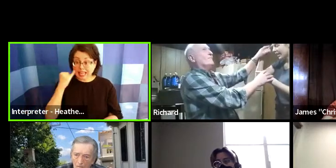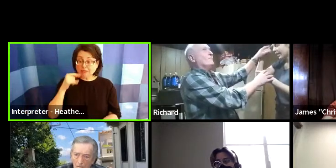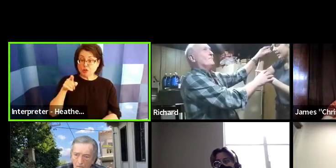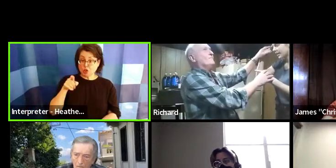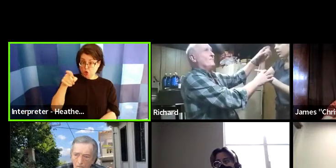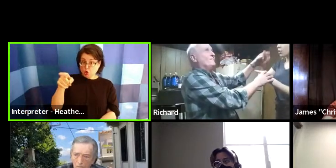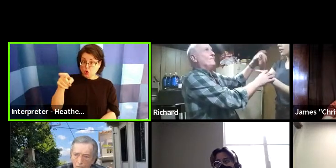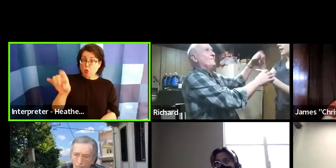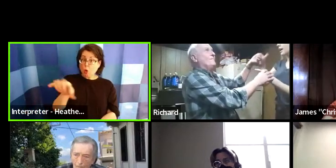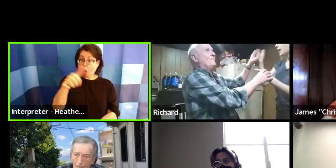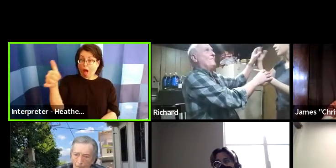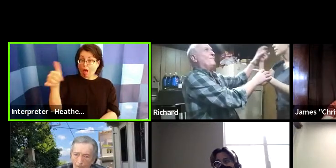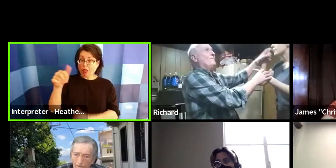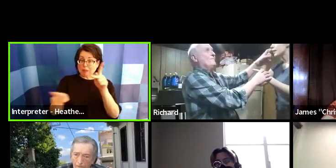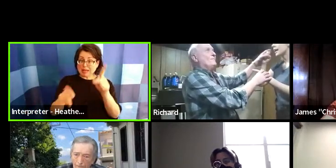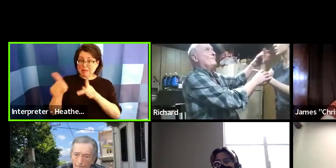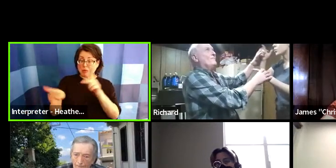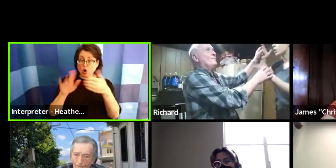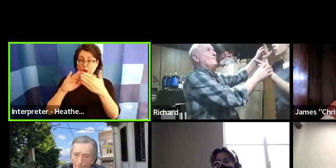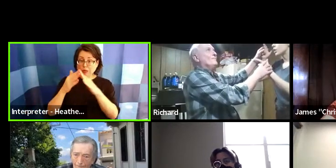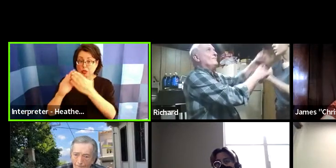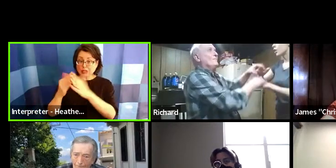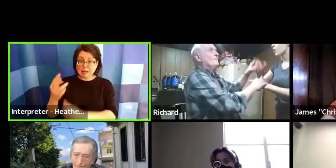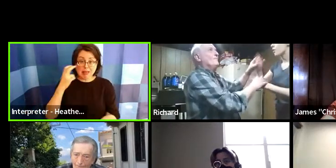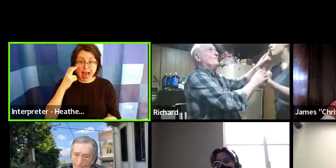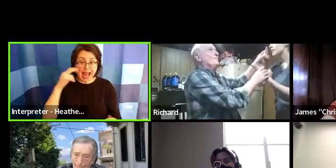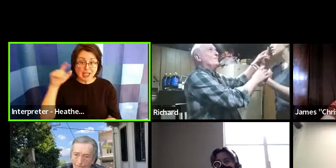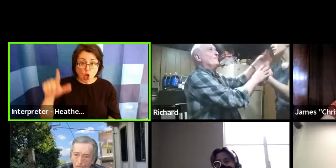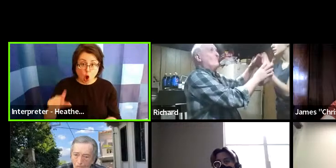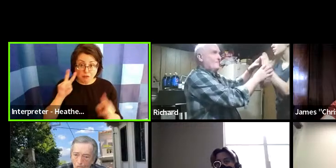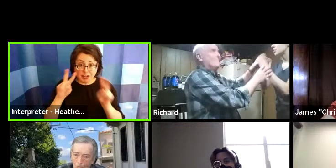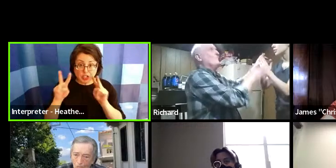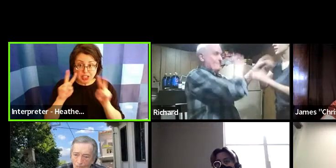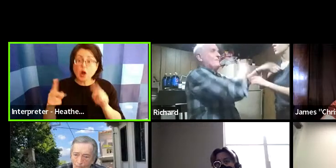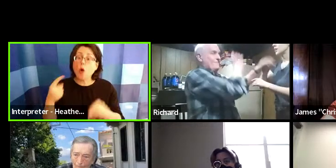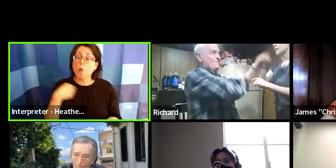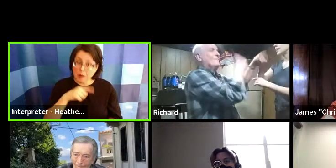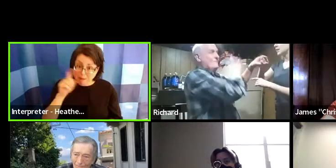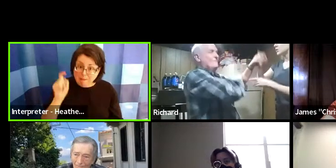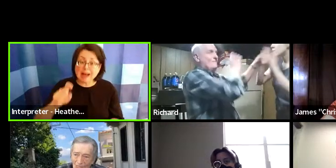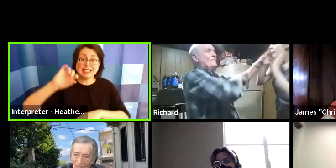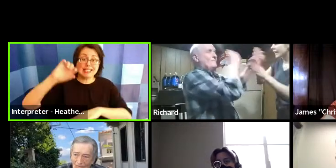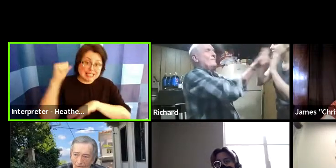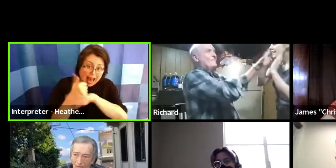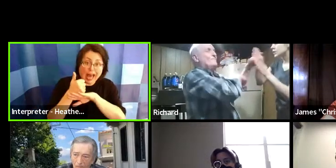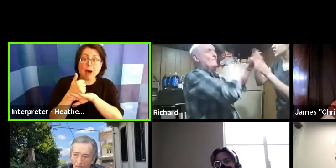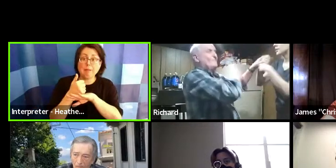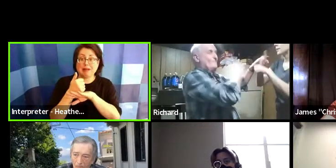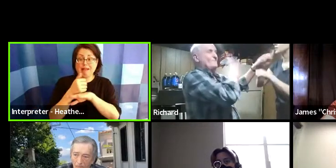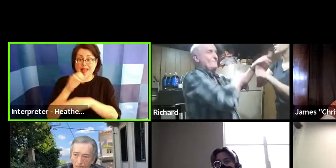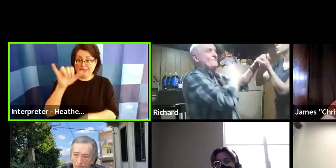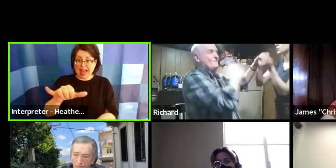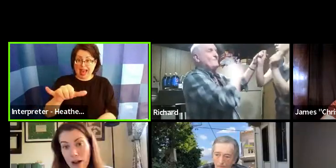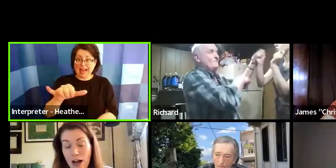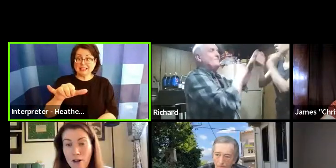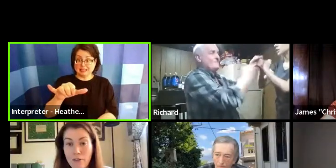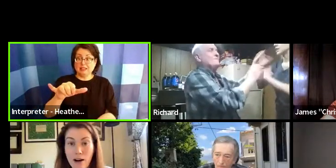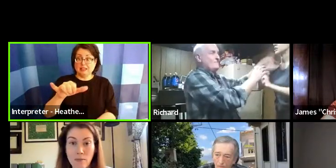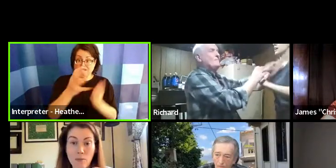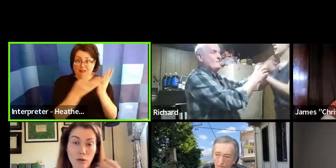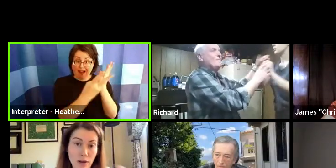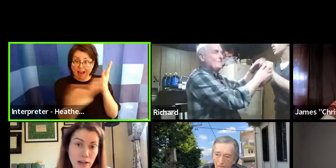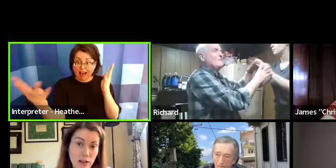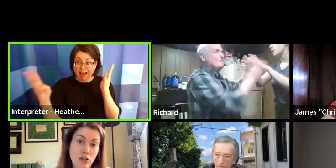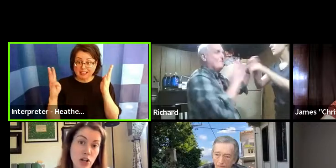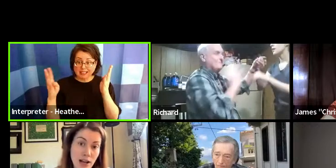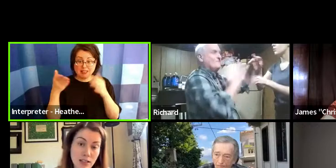other of the blind and low vision community live, where we need to be sure to either modify our deployment or